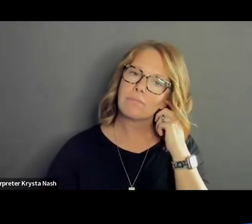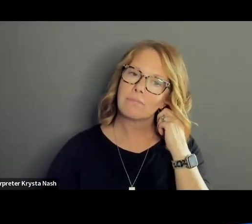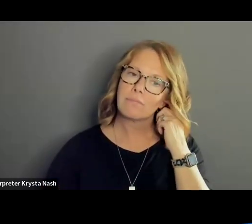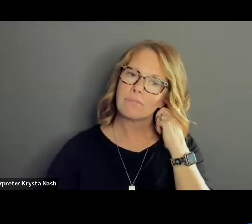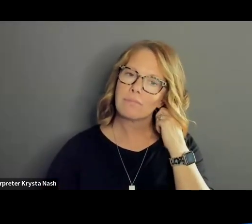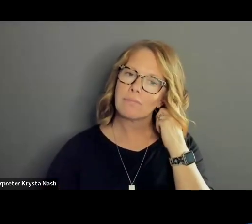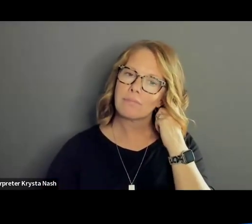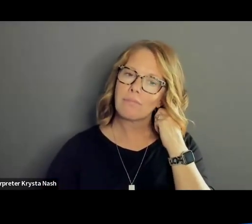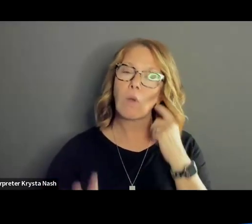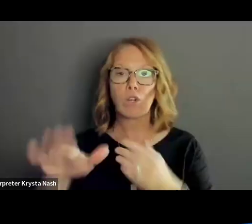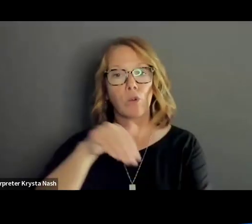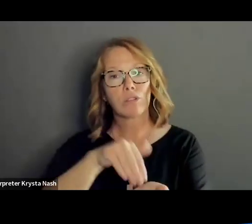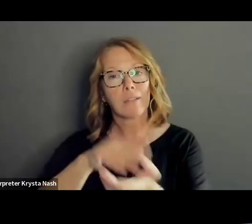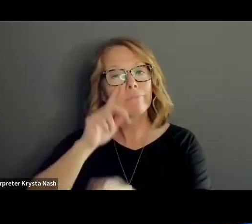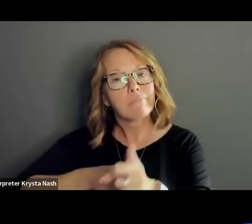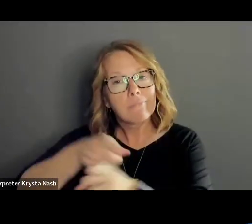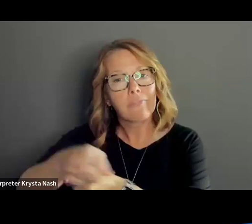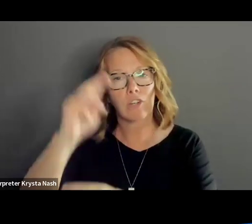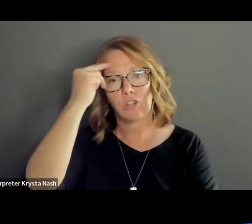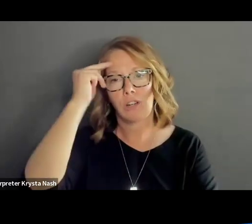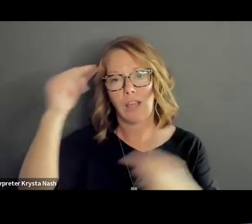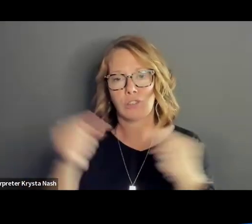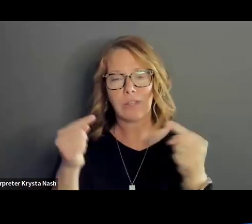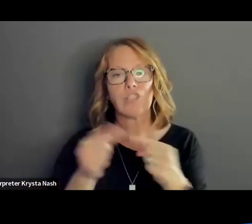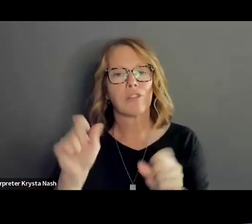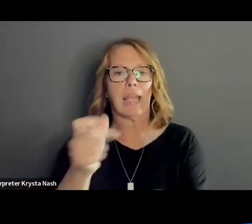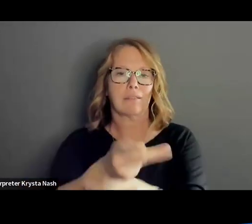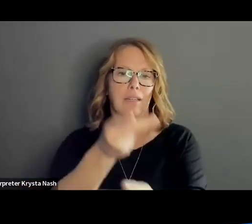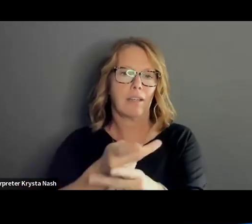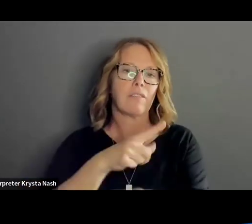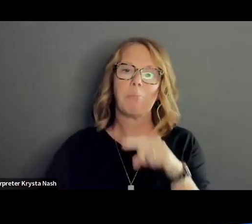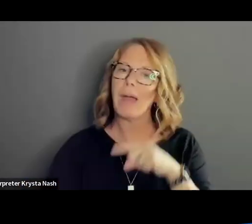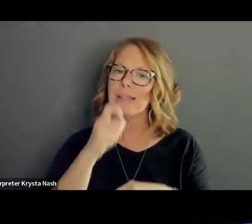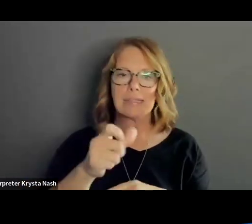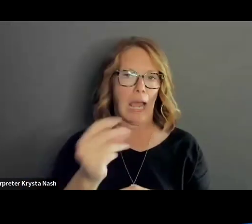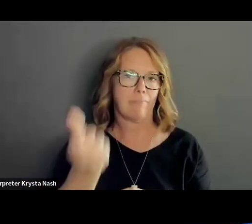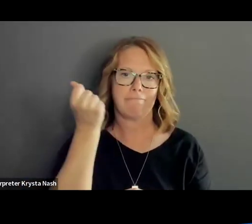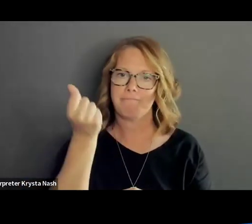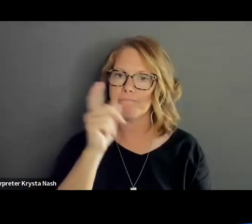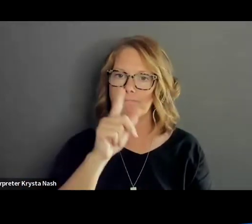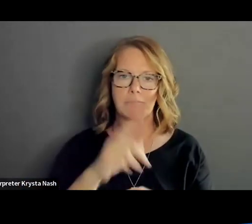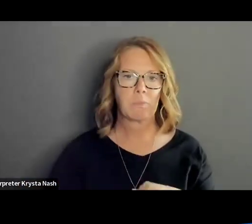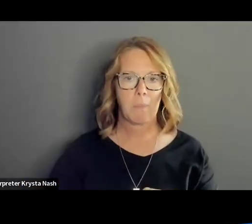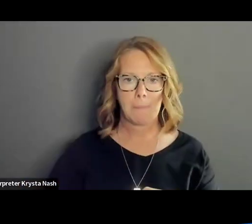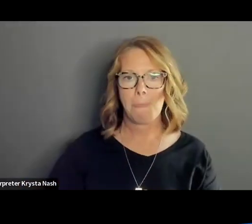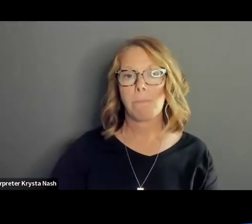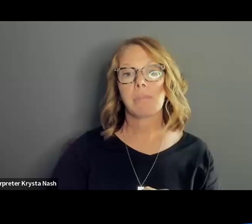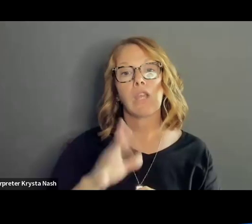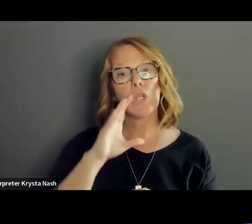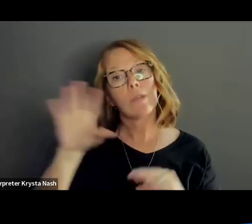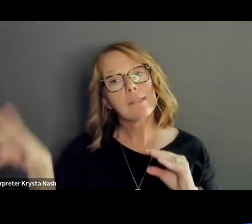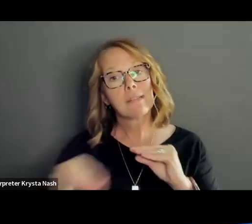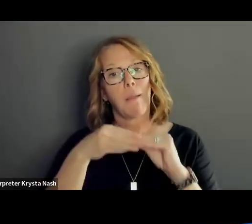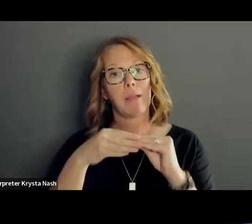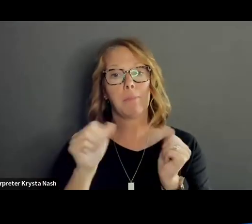neurological injury. They know how to treat it and they'll be able to do it, but it's not a quick fix. And again, you can supplement